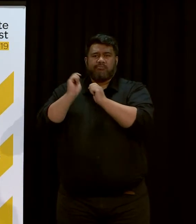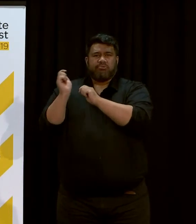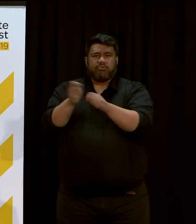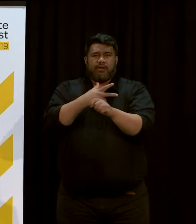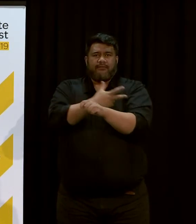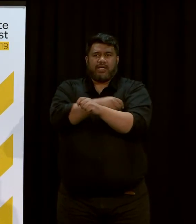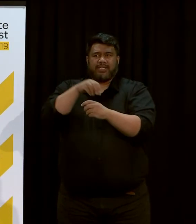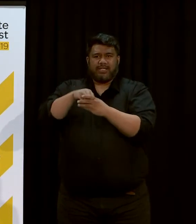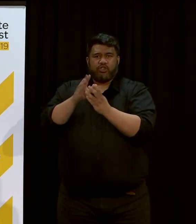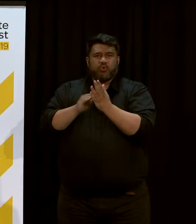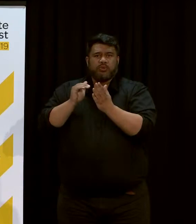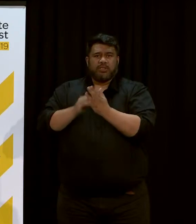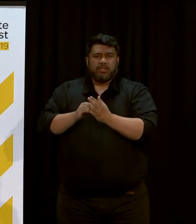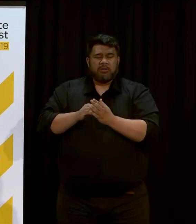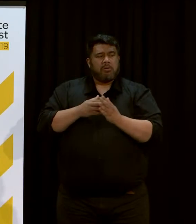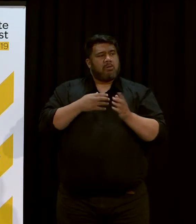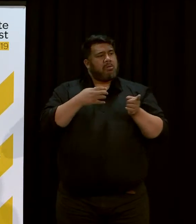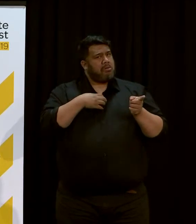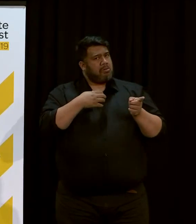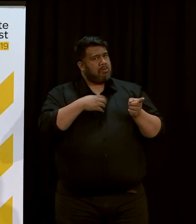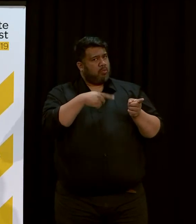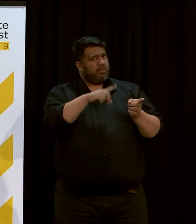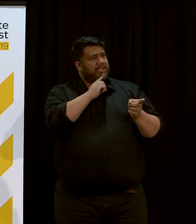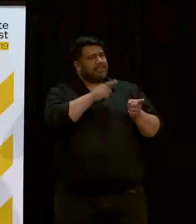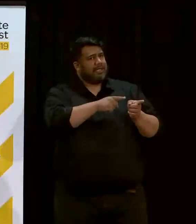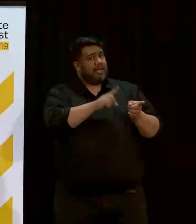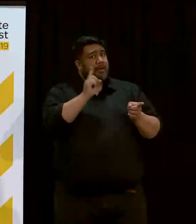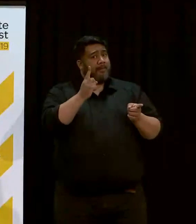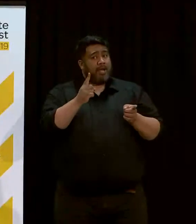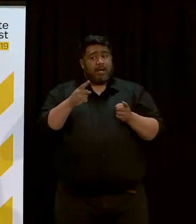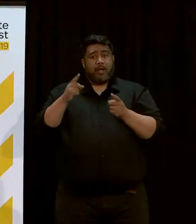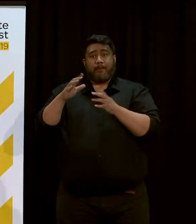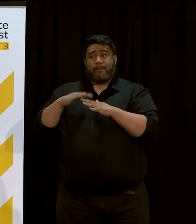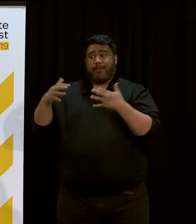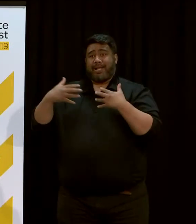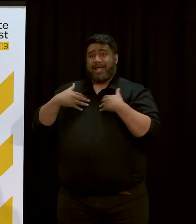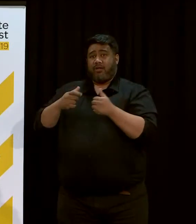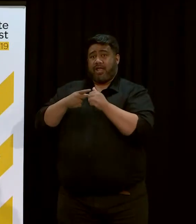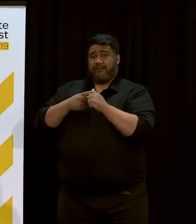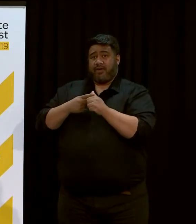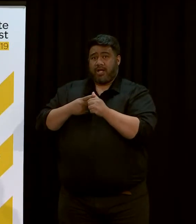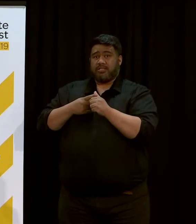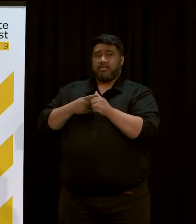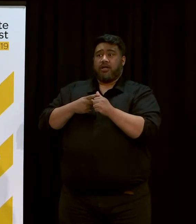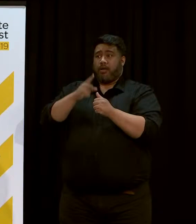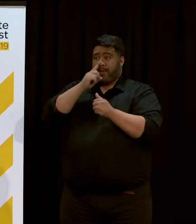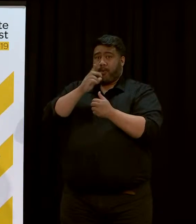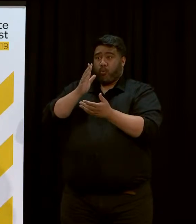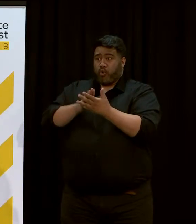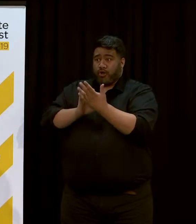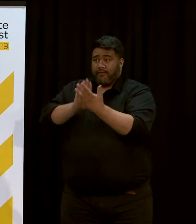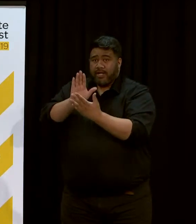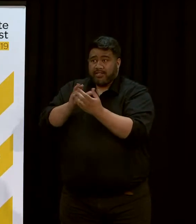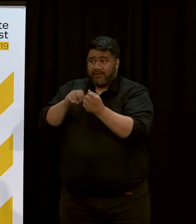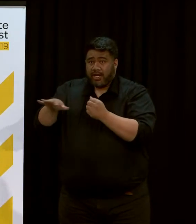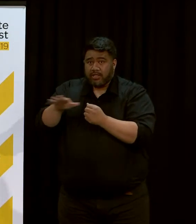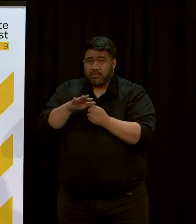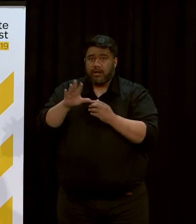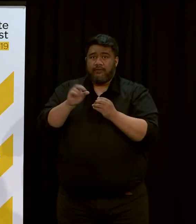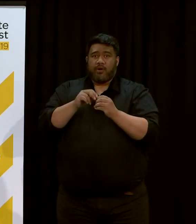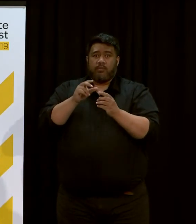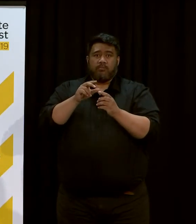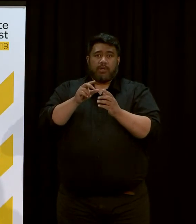and strengthen our immunity. However, the public health advice, including from teams on the ground and from Dr. Ashley